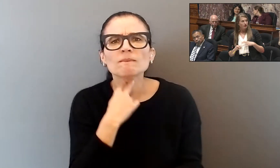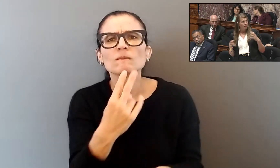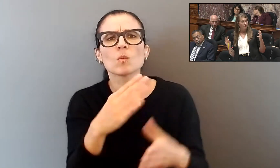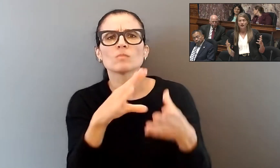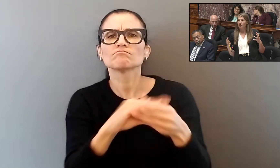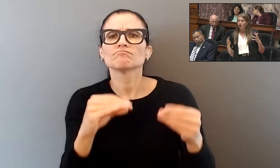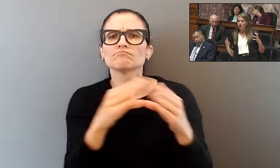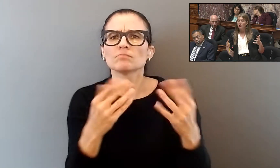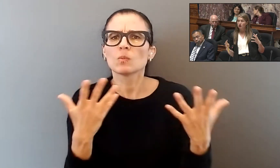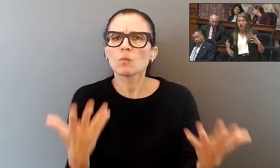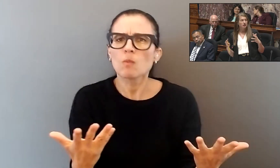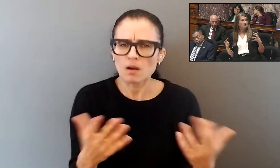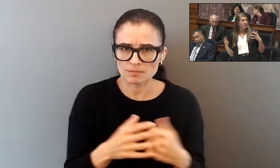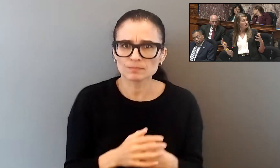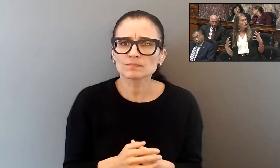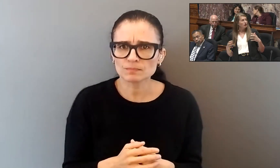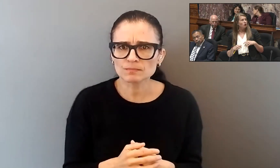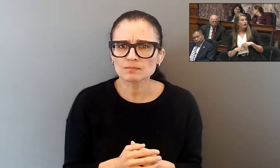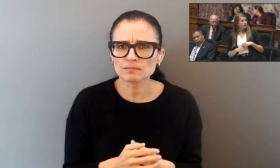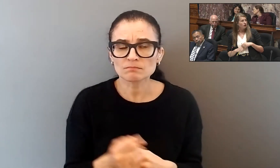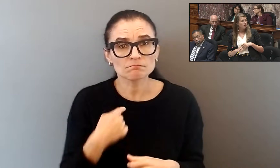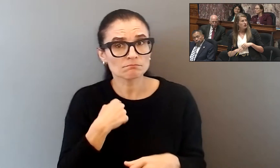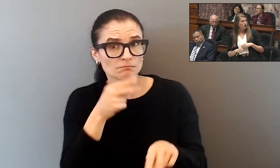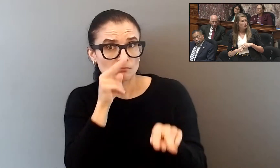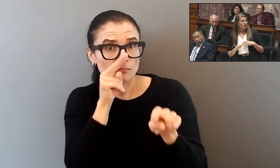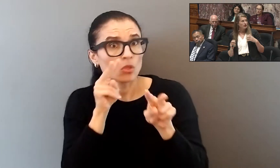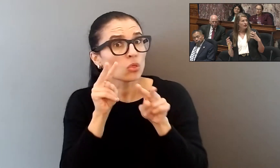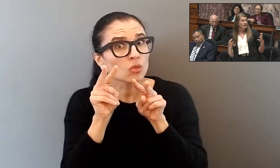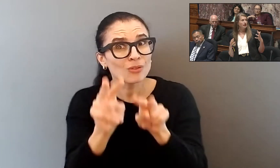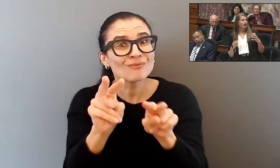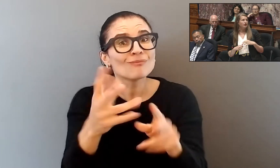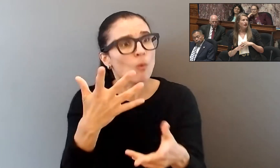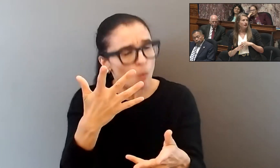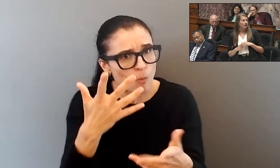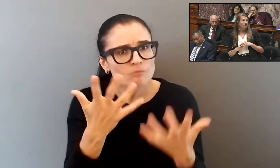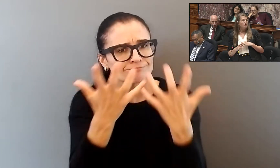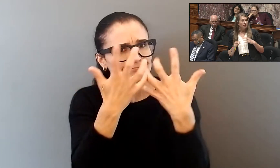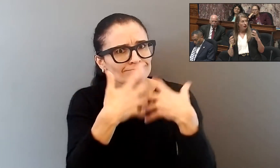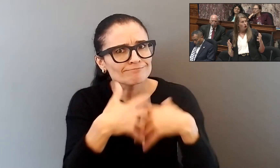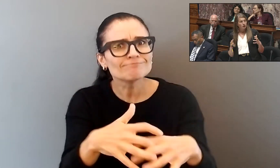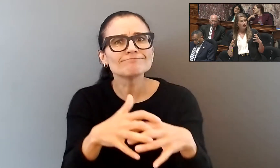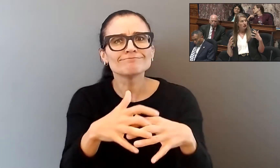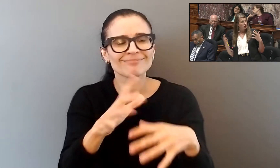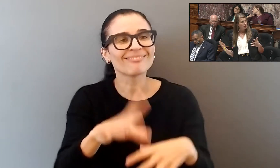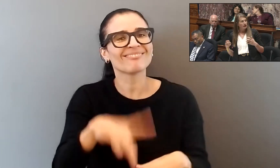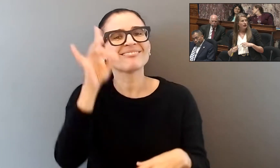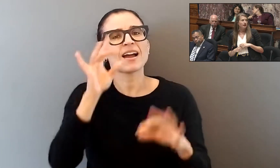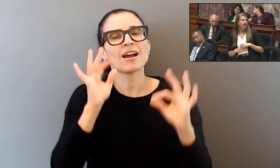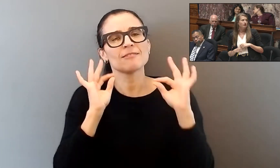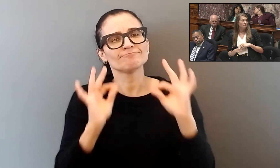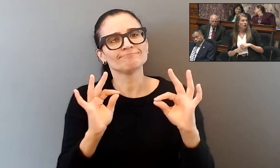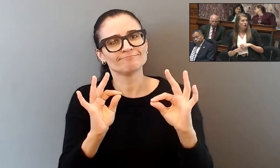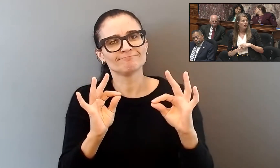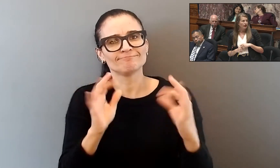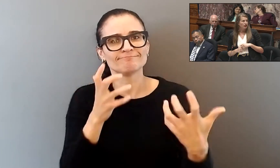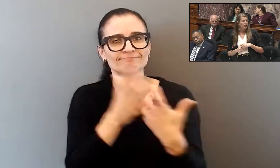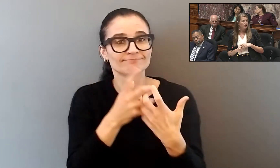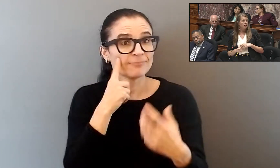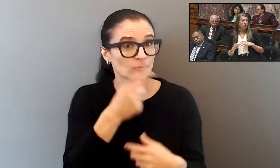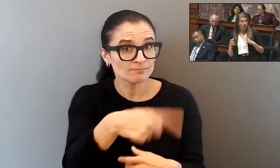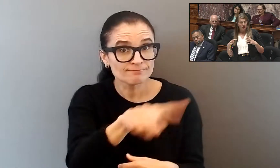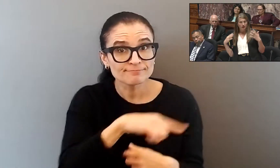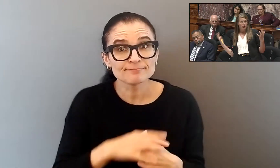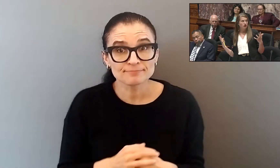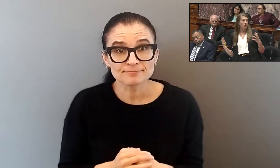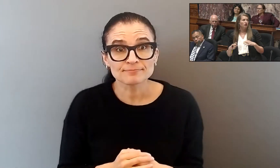to finding good solutions, locally informed solutions, and incorporation, and then a local